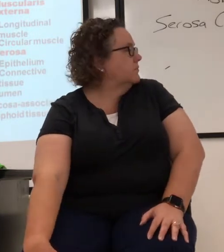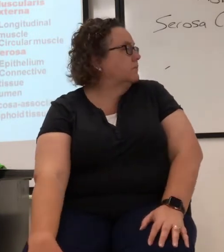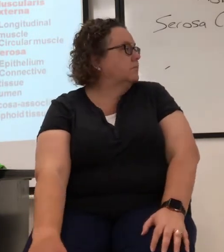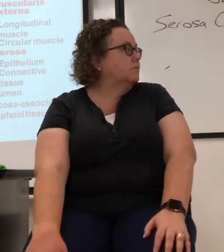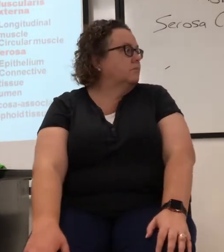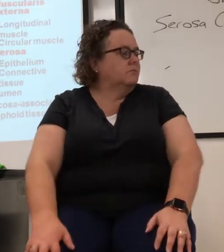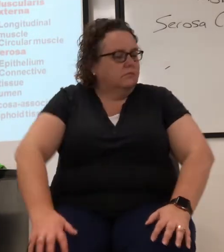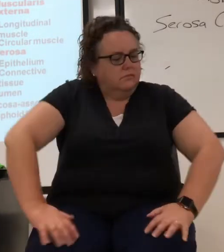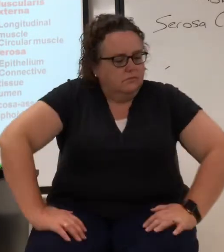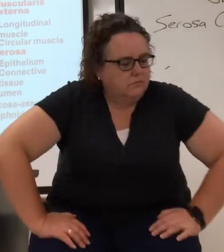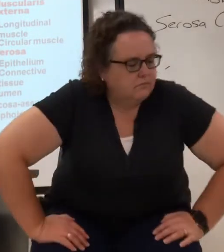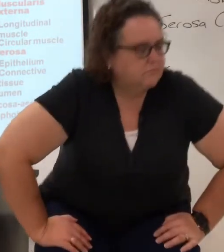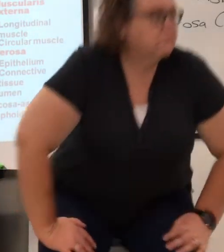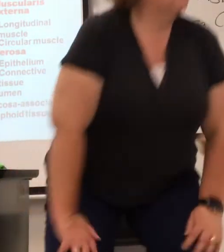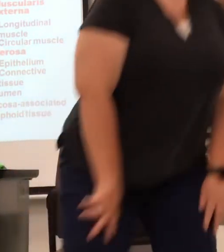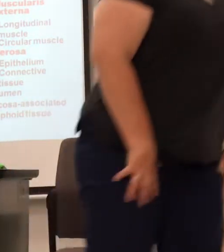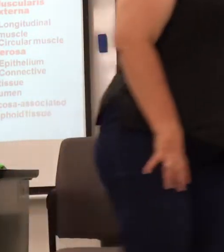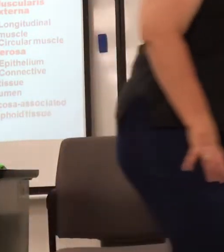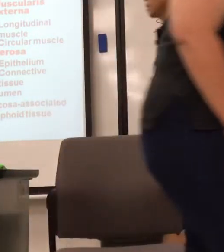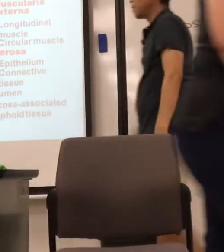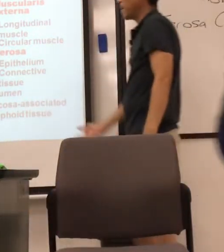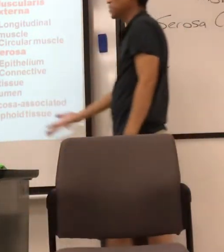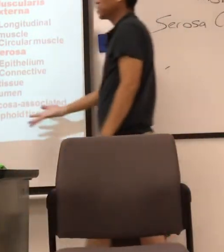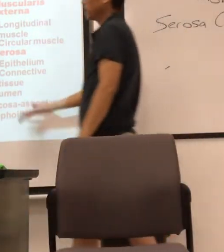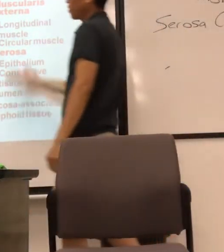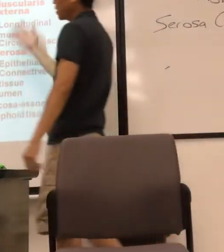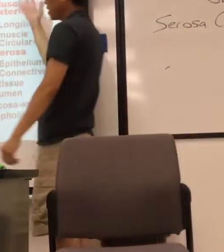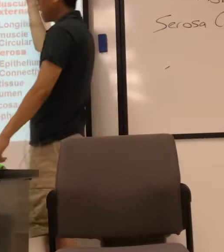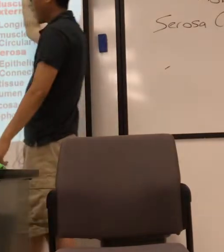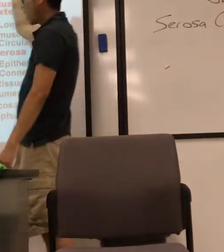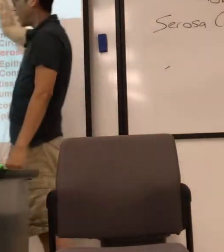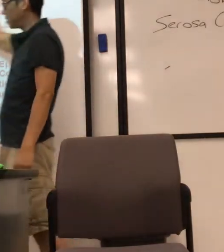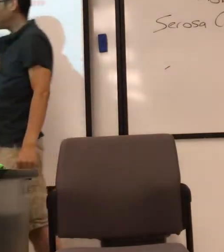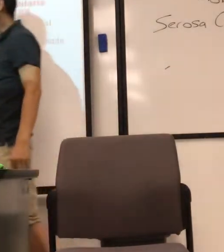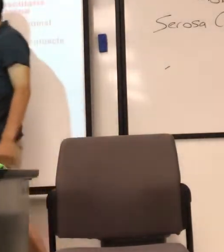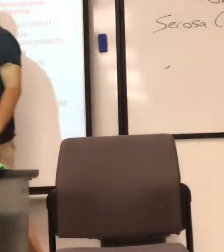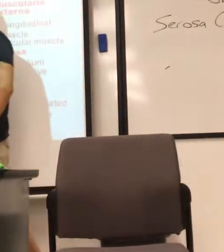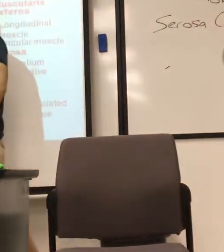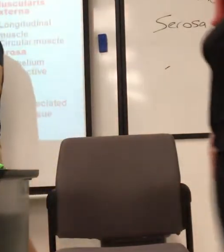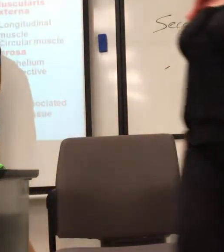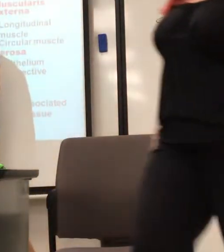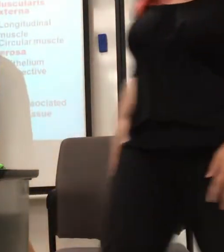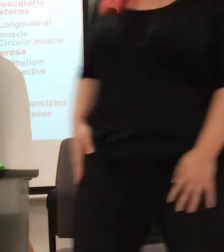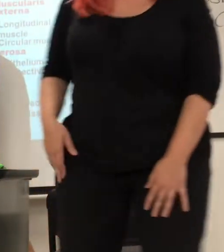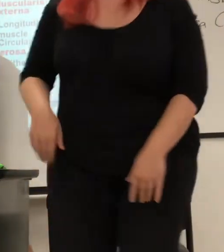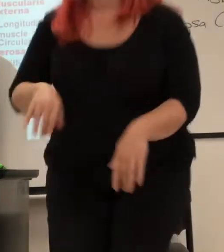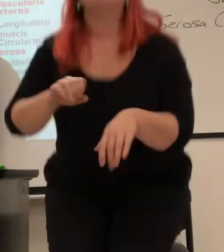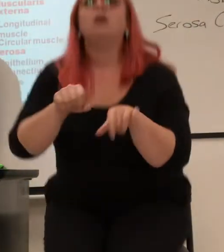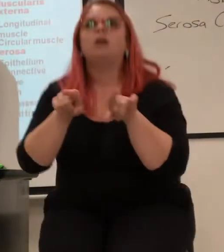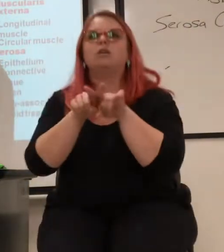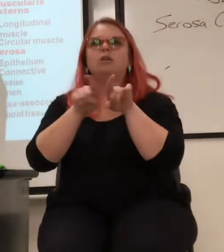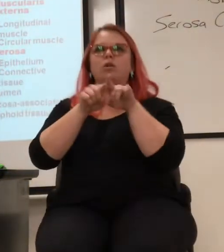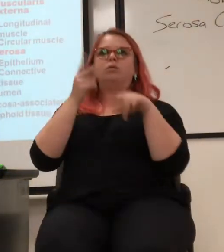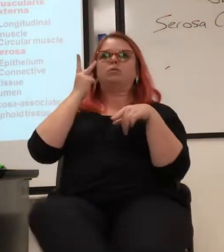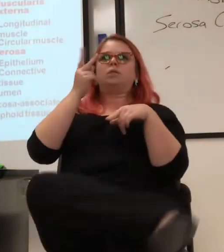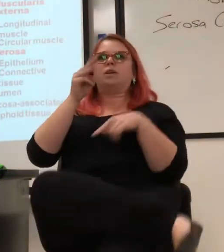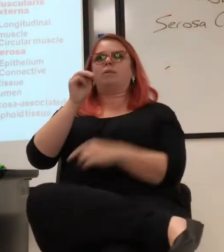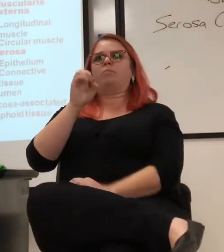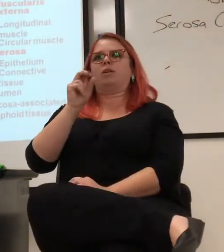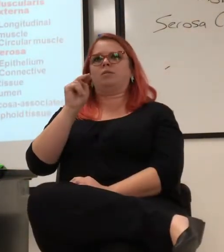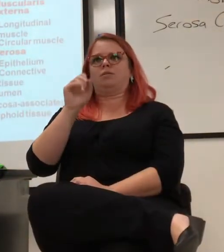Okay, so that's the serosa, and you can also see that the mesentery, it has blood supply,